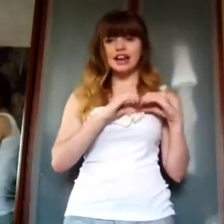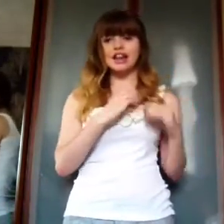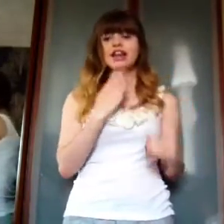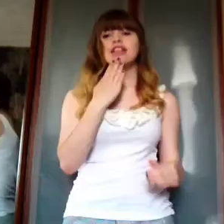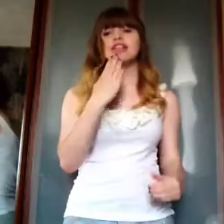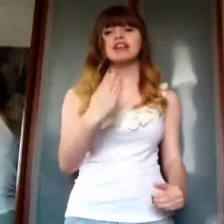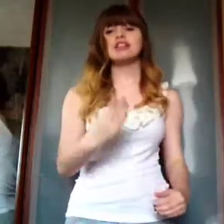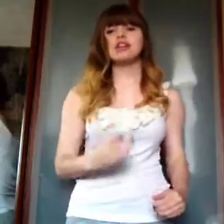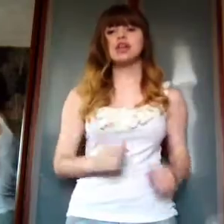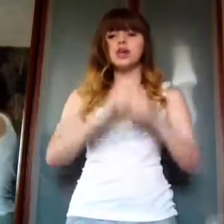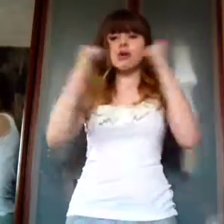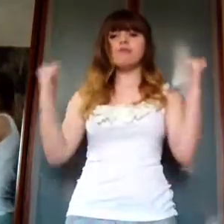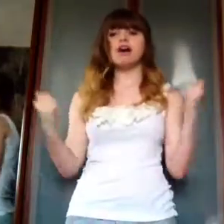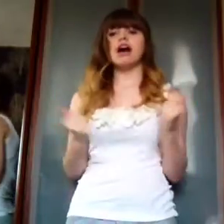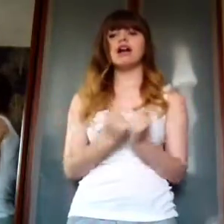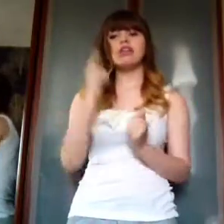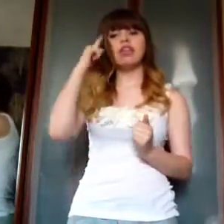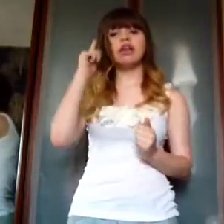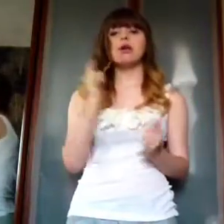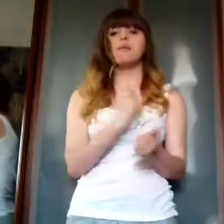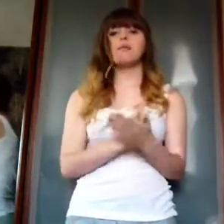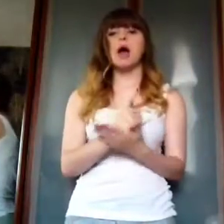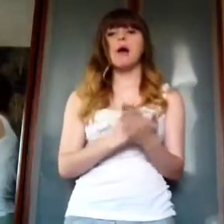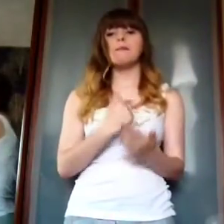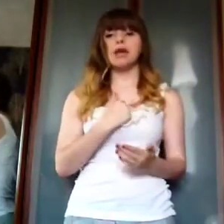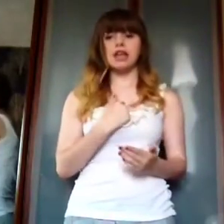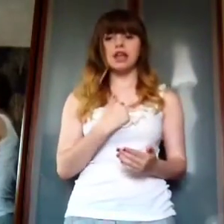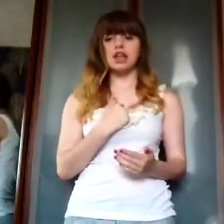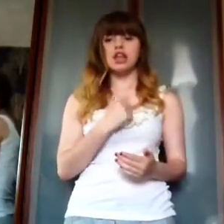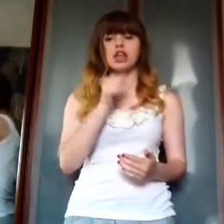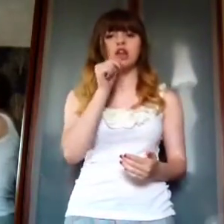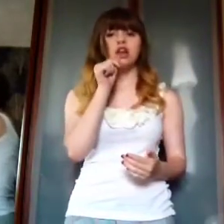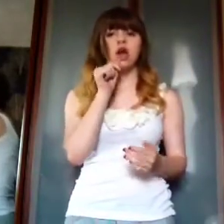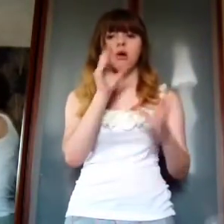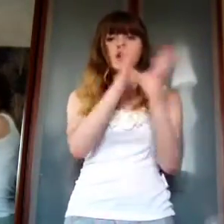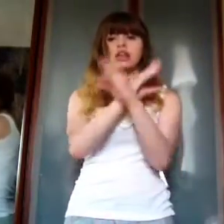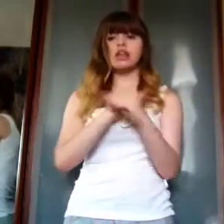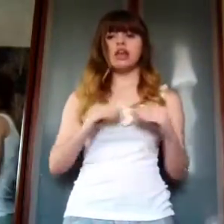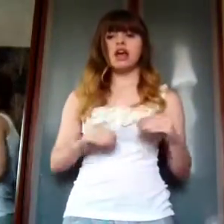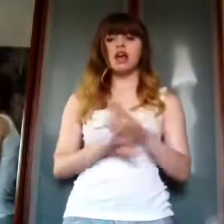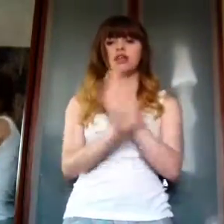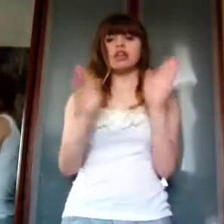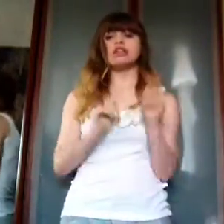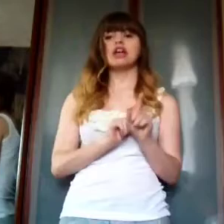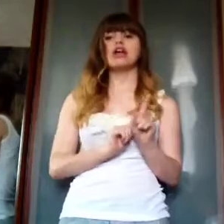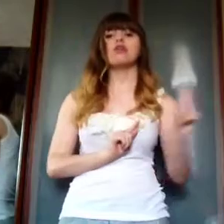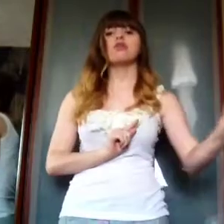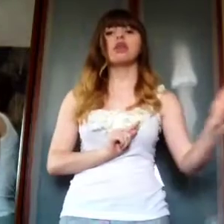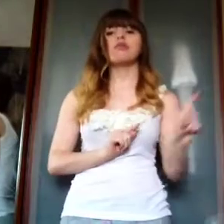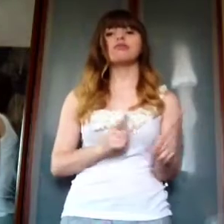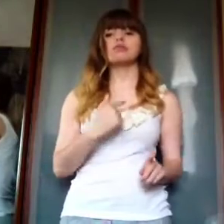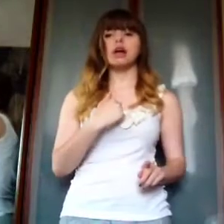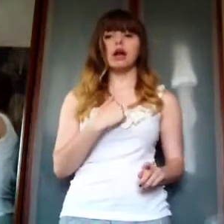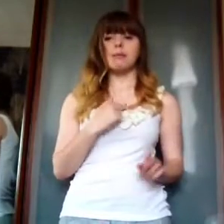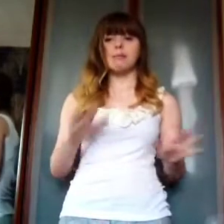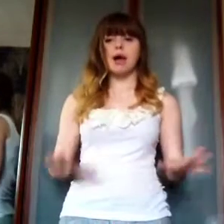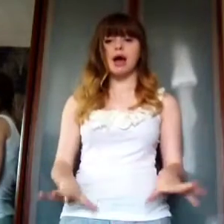Thanks to you, I'm finally thinking about me You know in the end, you know day I left was just my